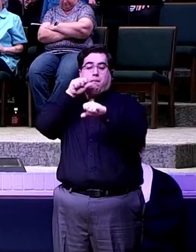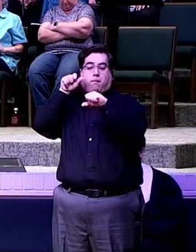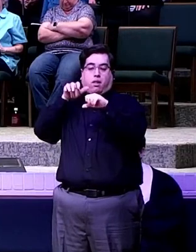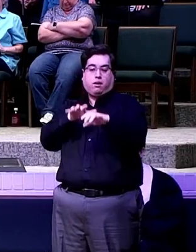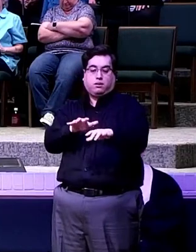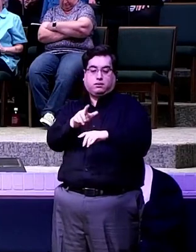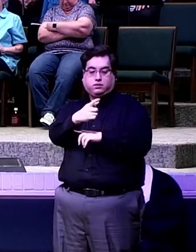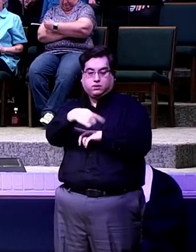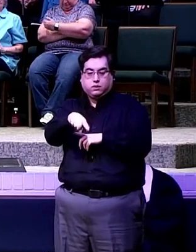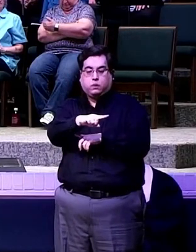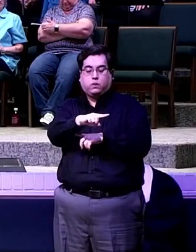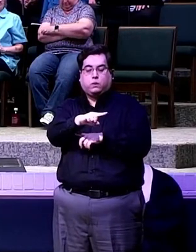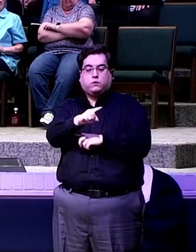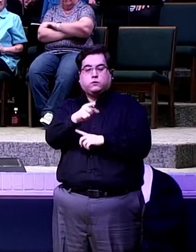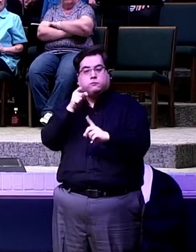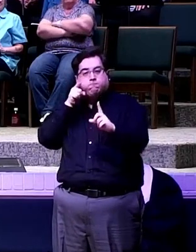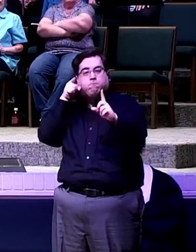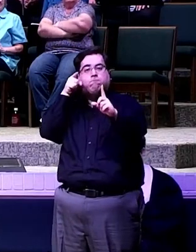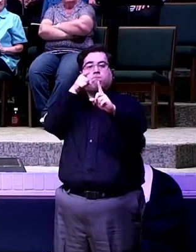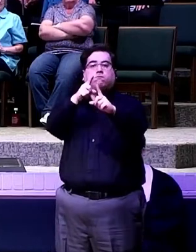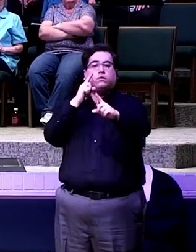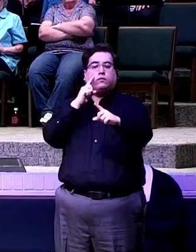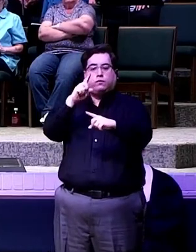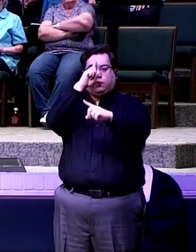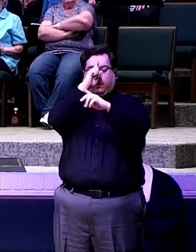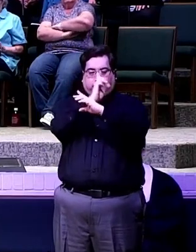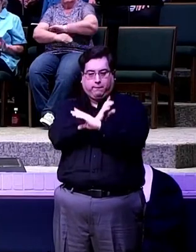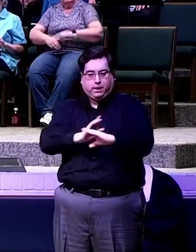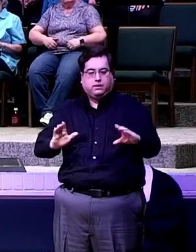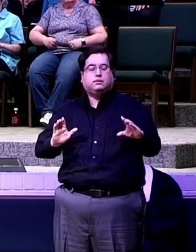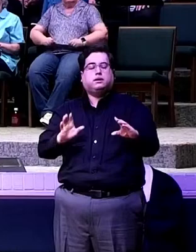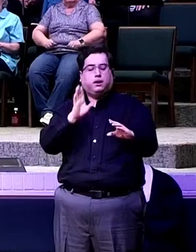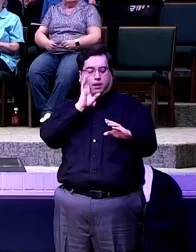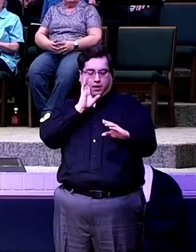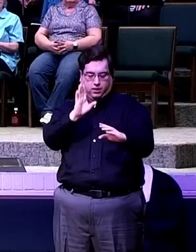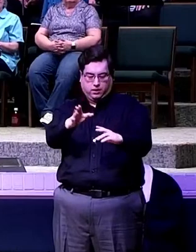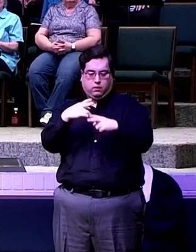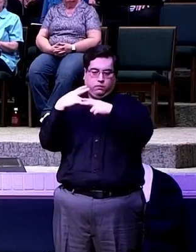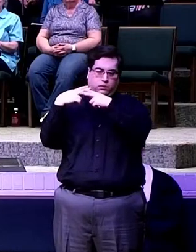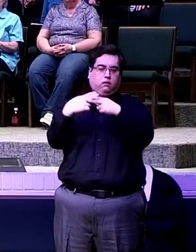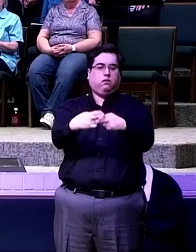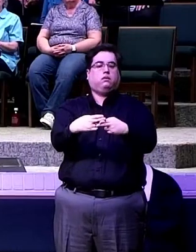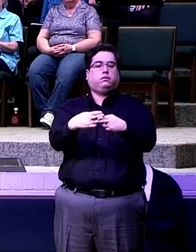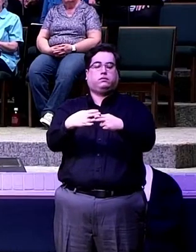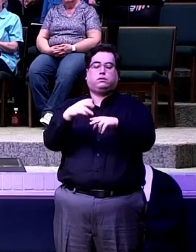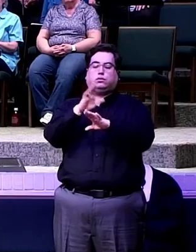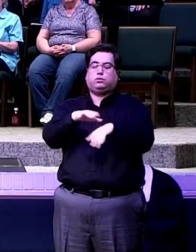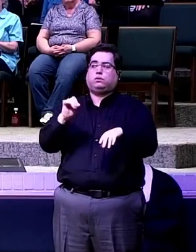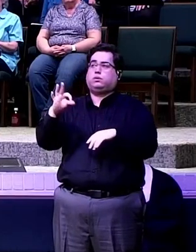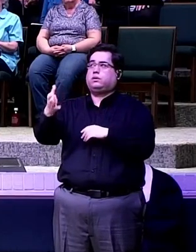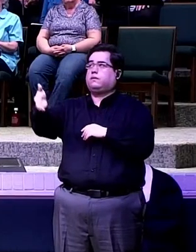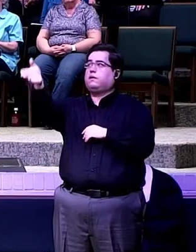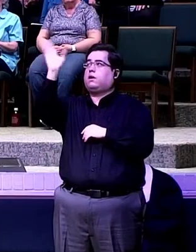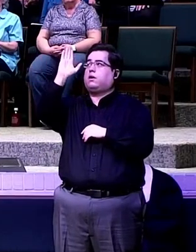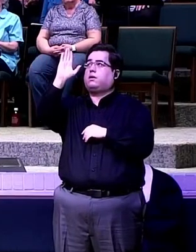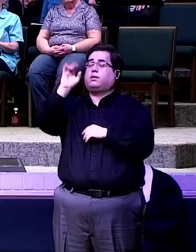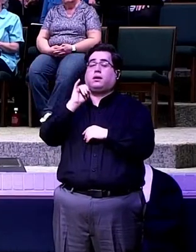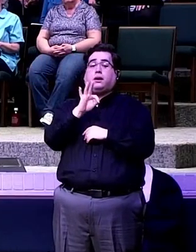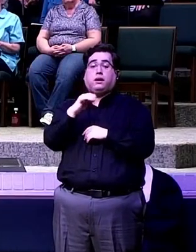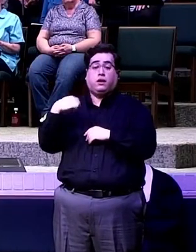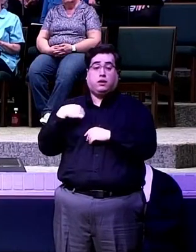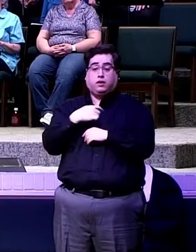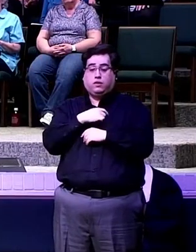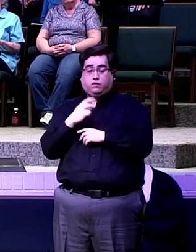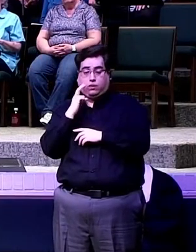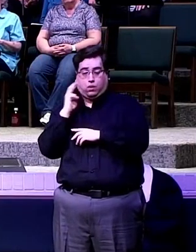who work for peace. They will be called children of God." And if we go to